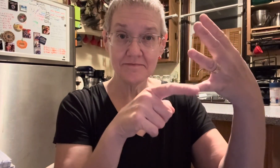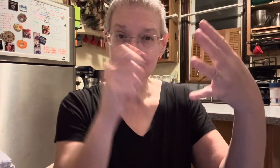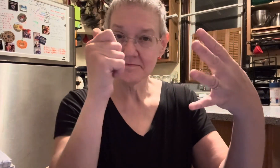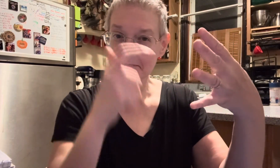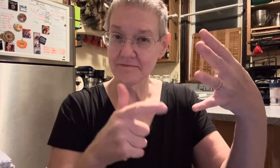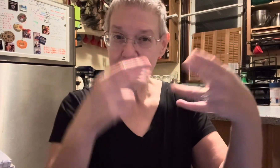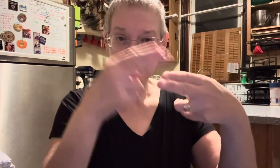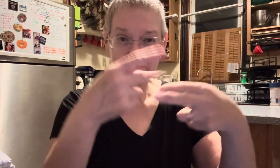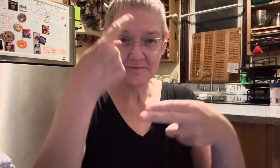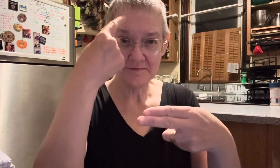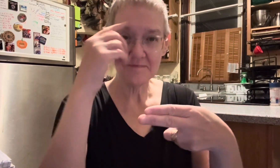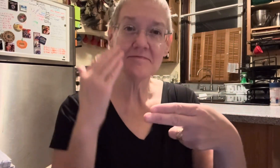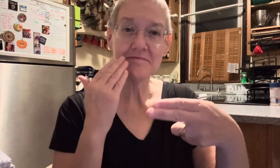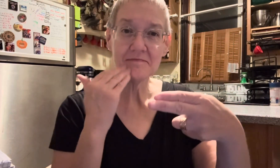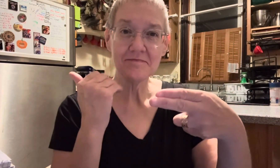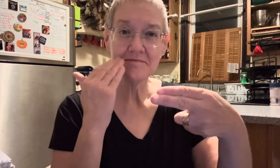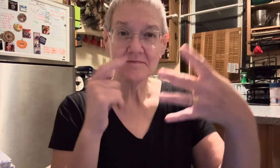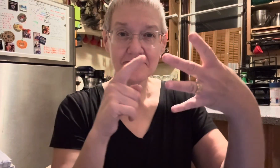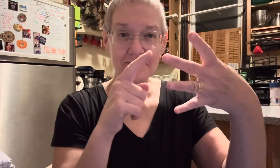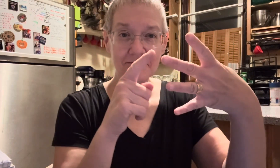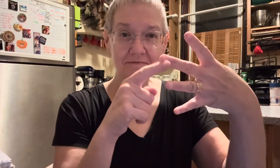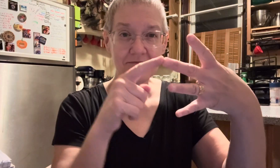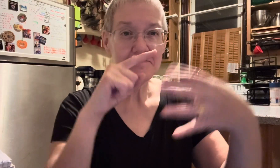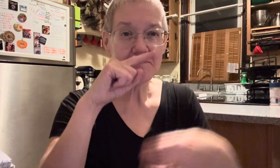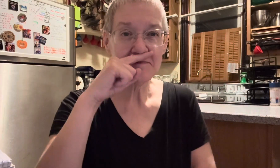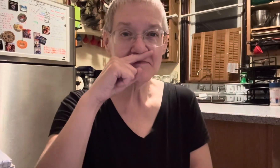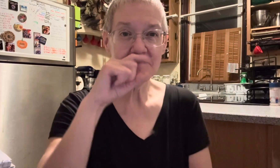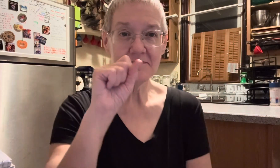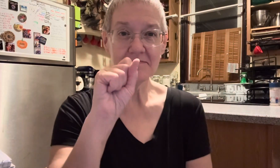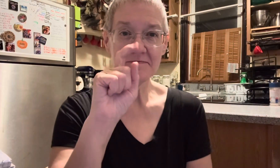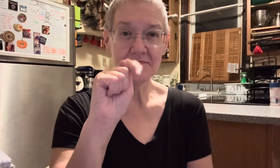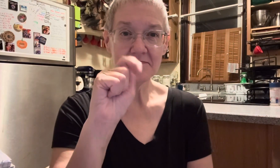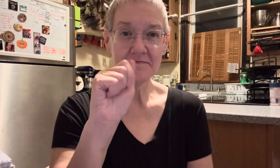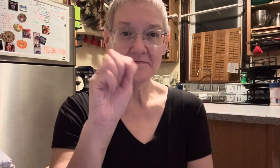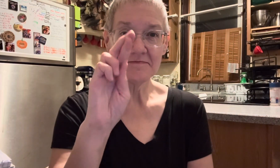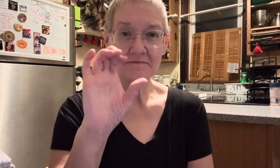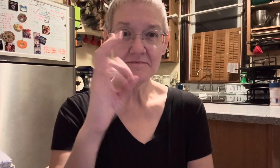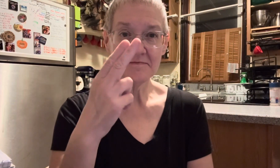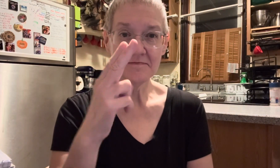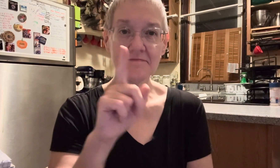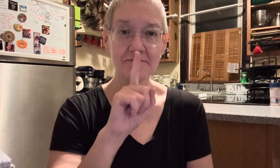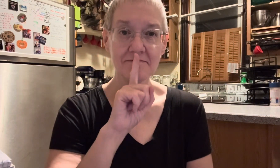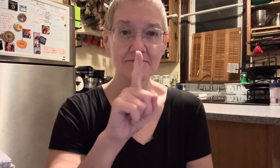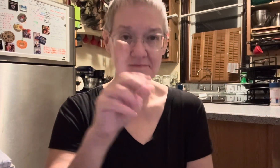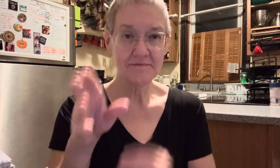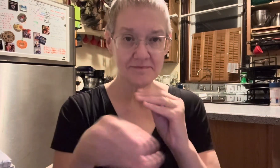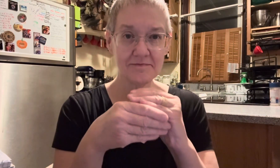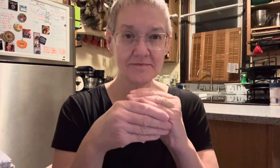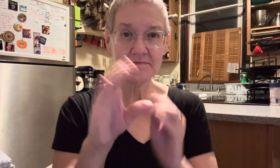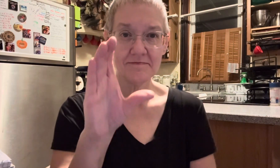These 3 are all names for sugar, and the cornstarch is a starch.